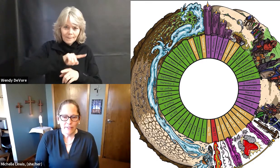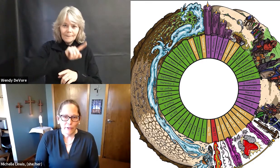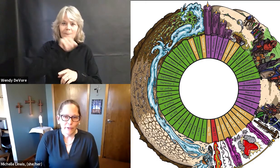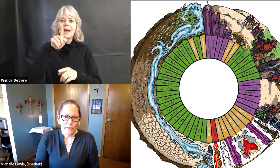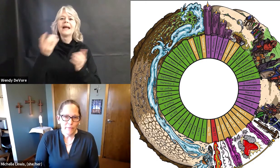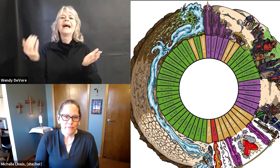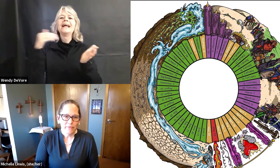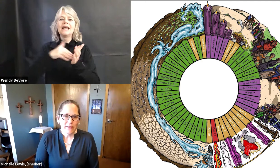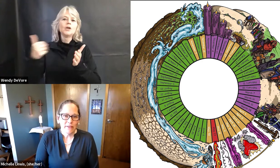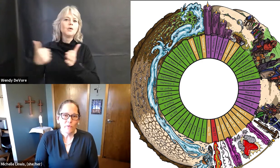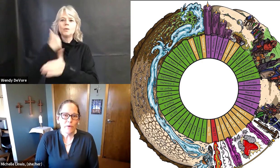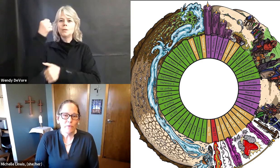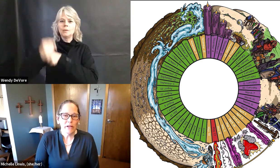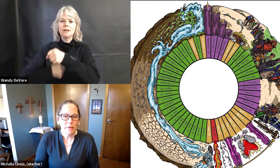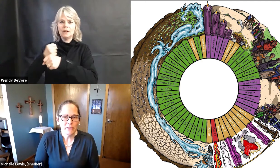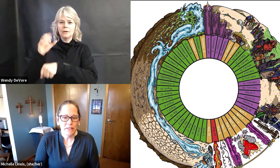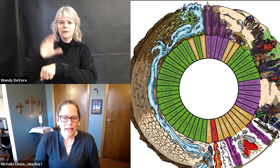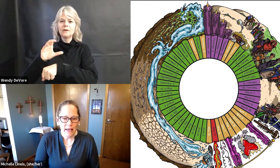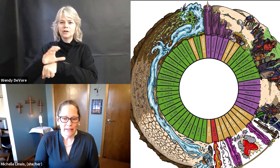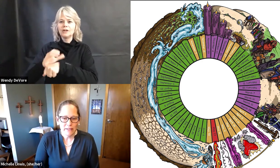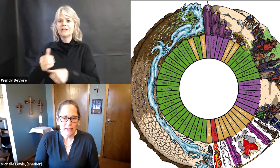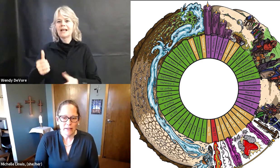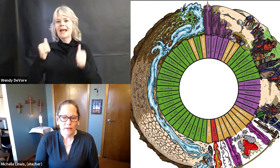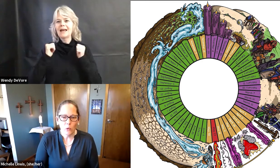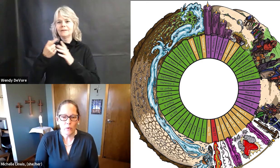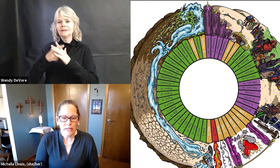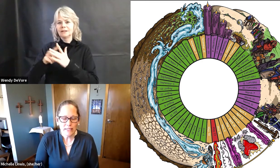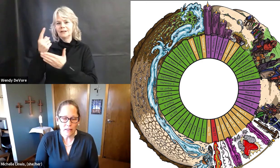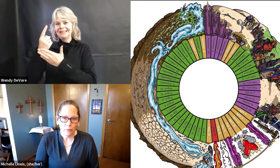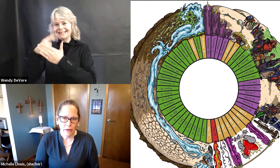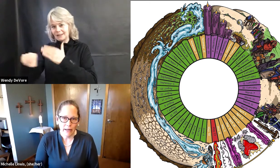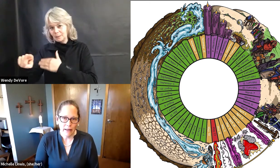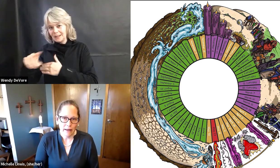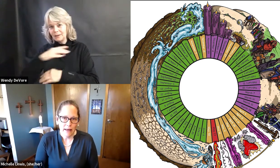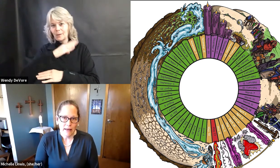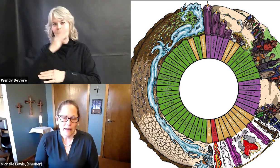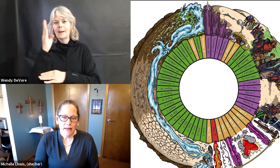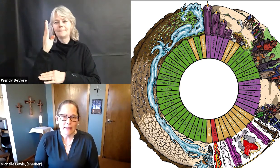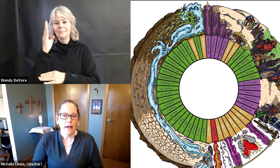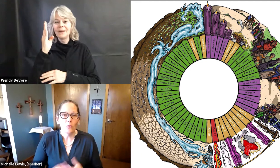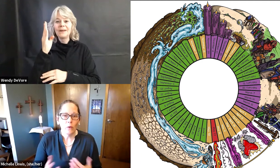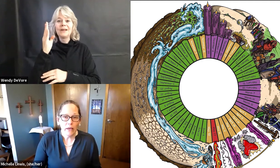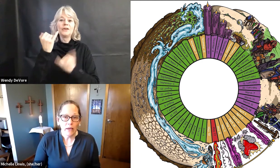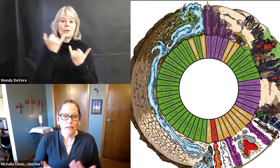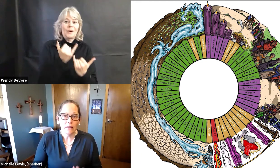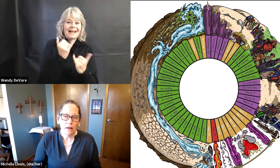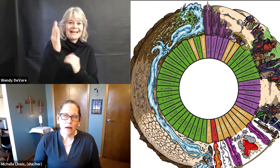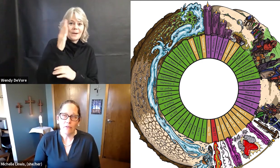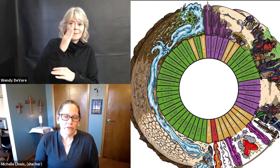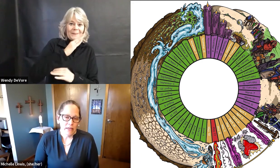And so when we're coming to the end, we celebrate that